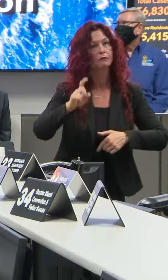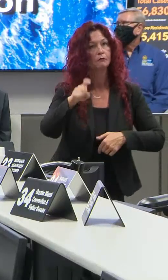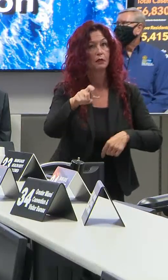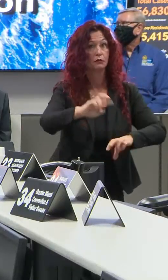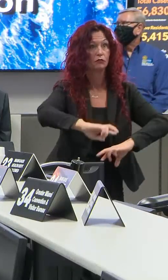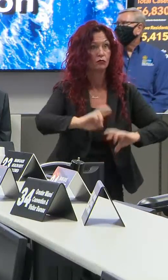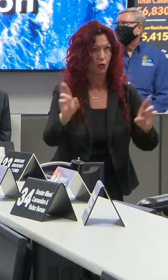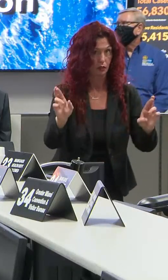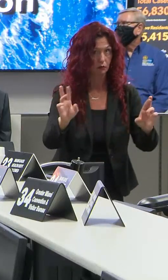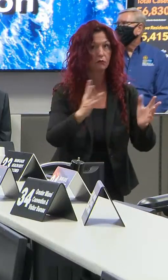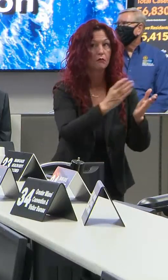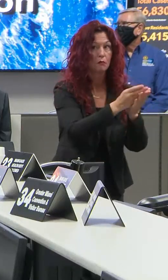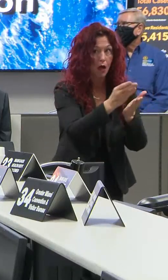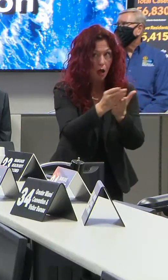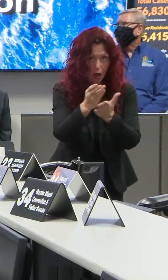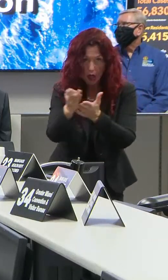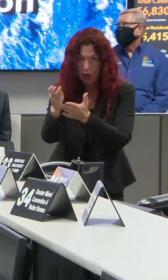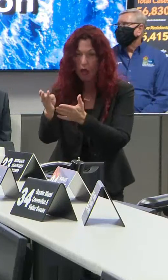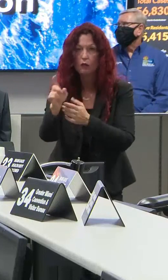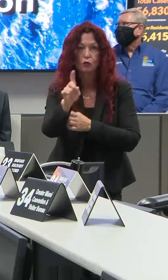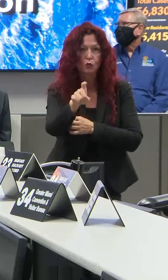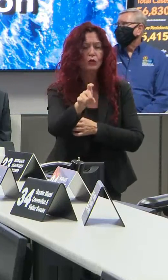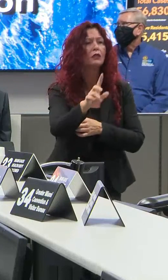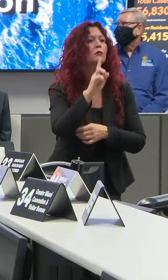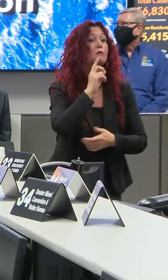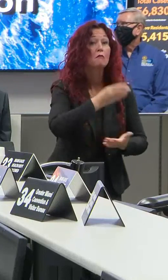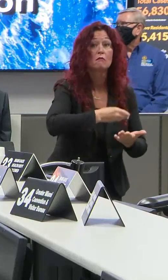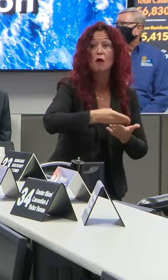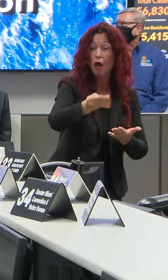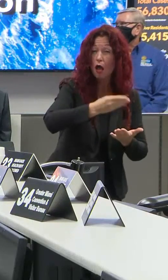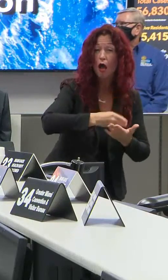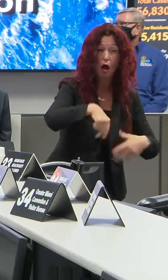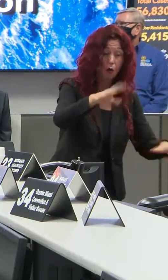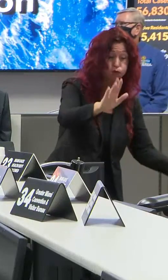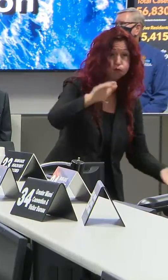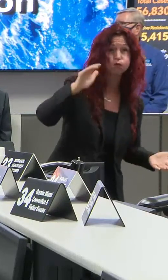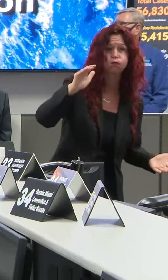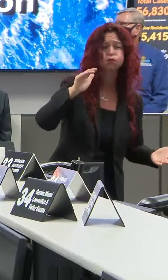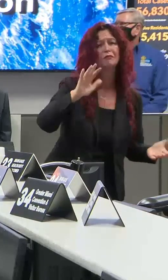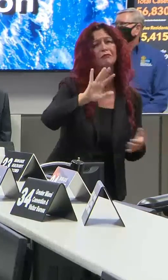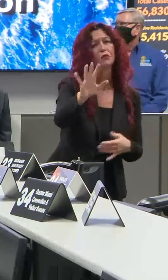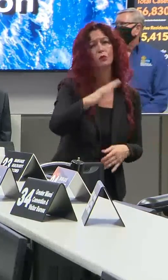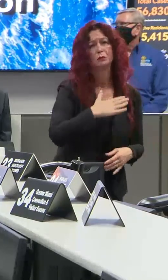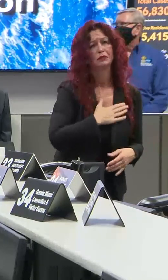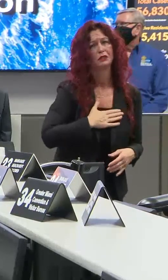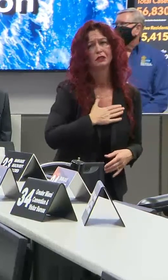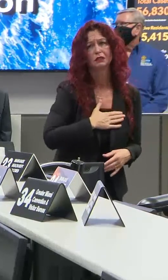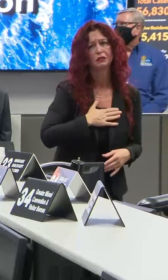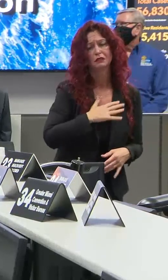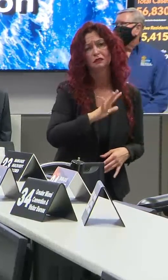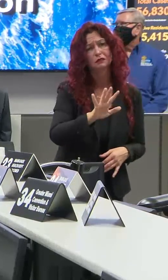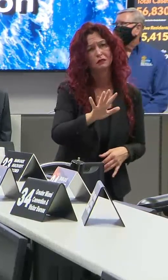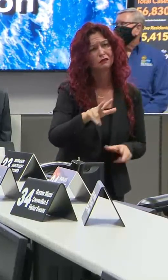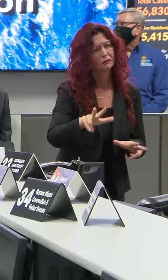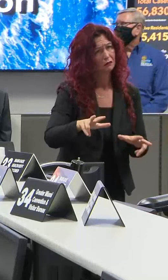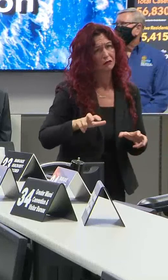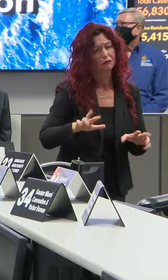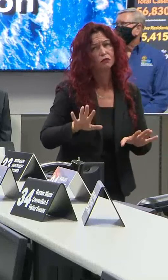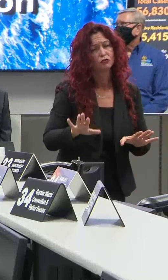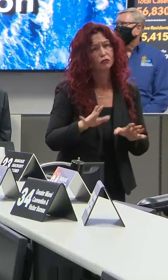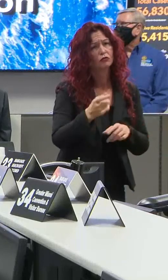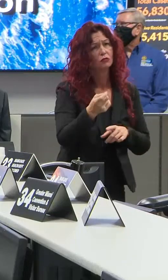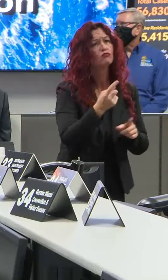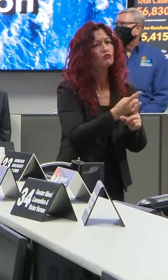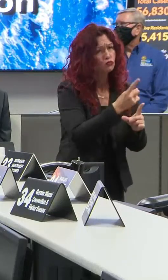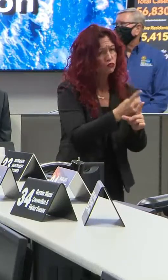hoard more than you can eat. Do not hoard more items than you can use. Let's leave some of these items